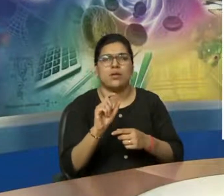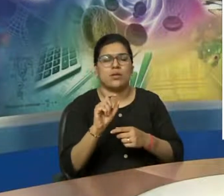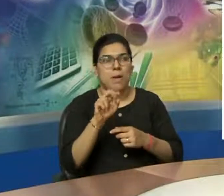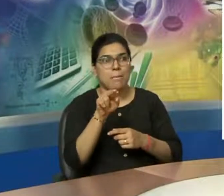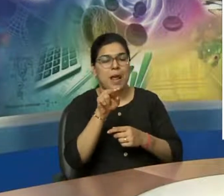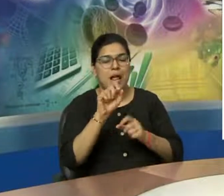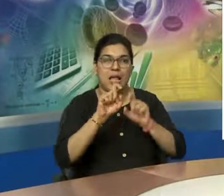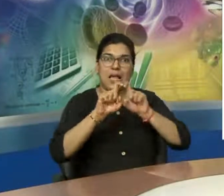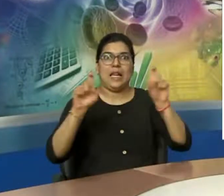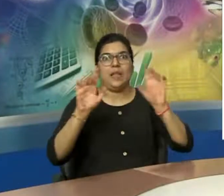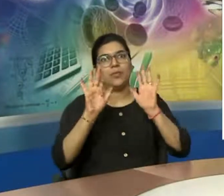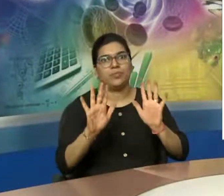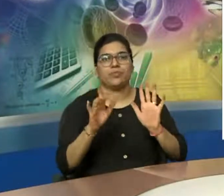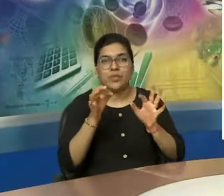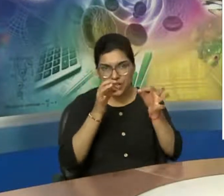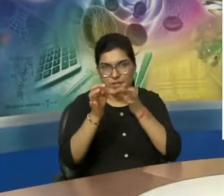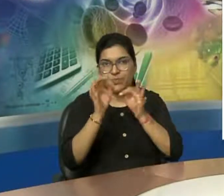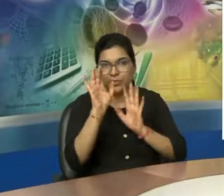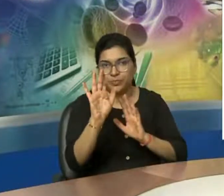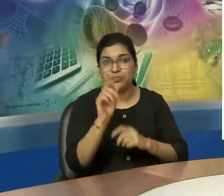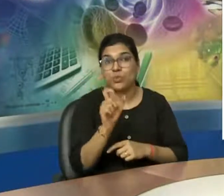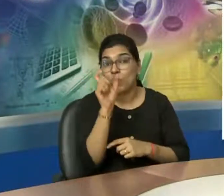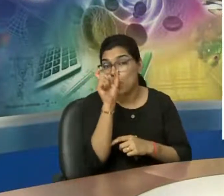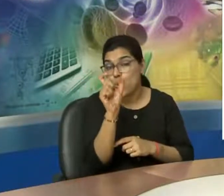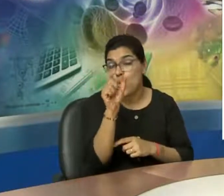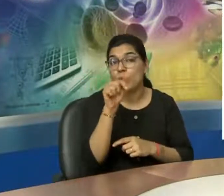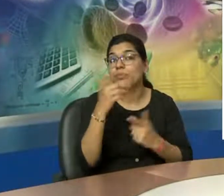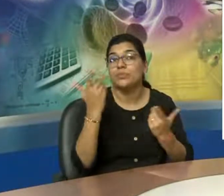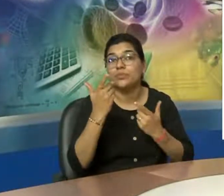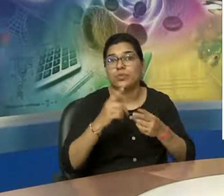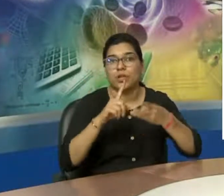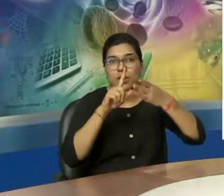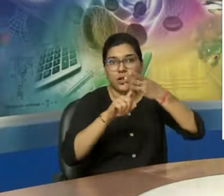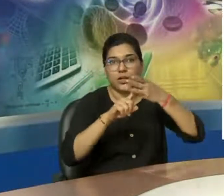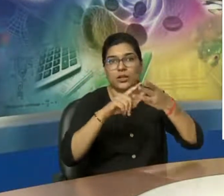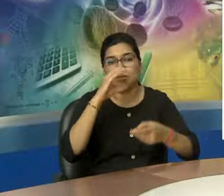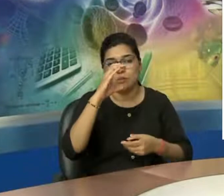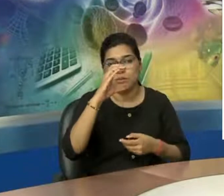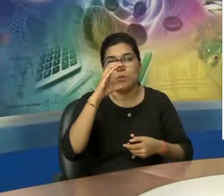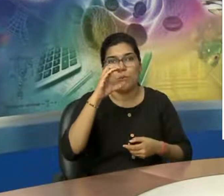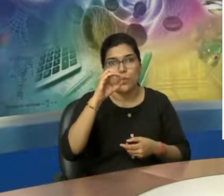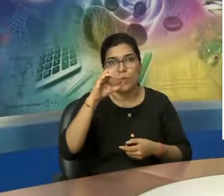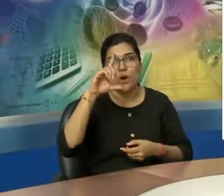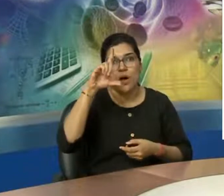If we try to understand the meaning of ecology in simple words,